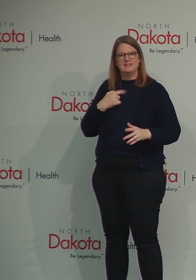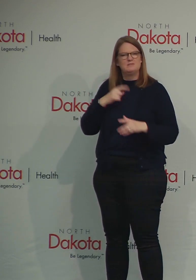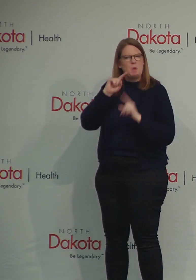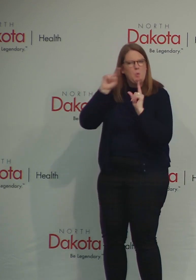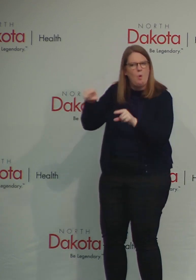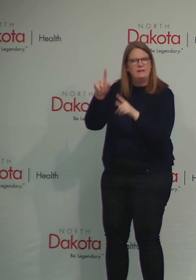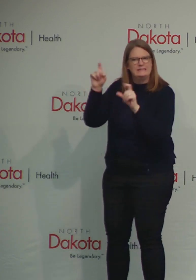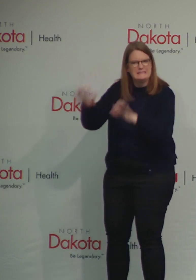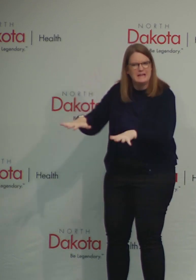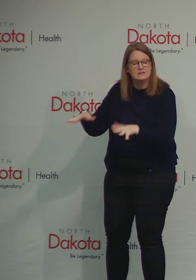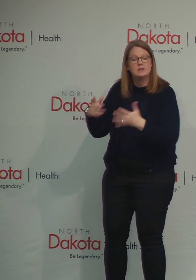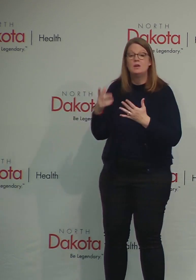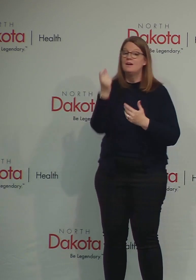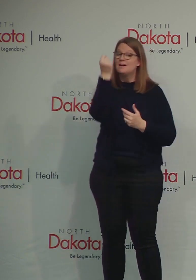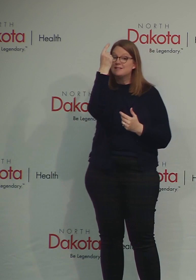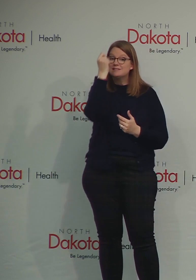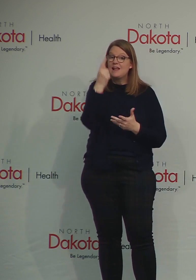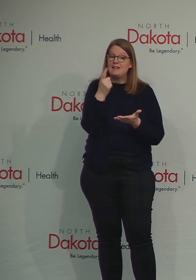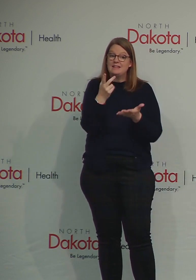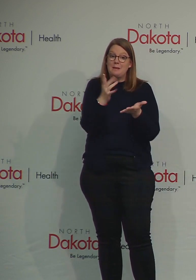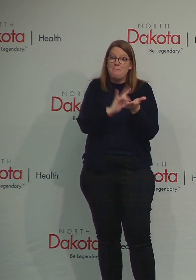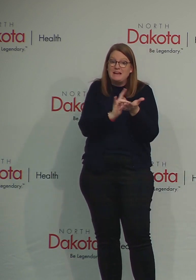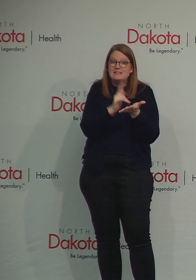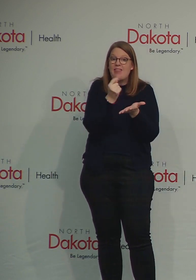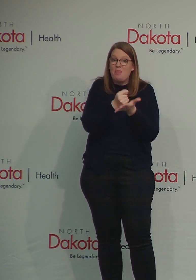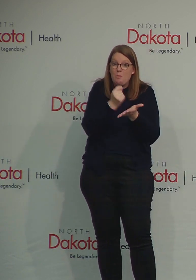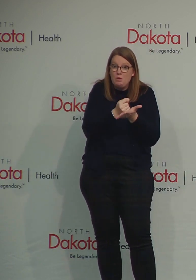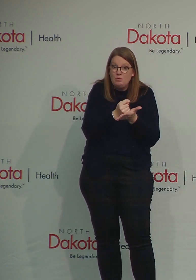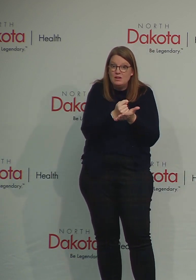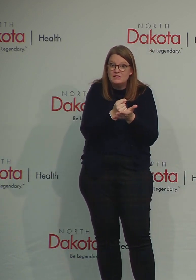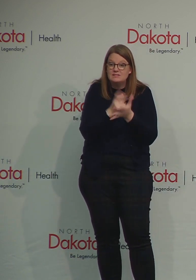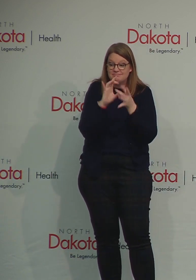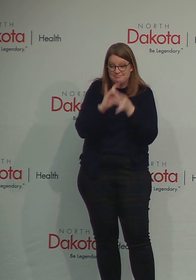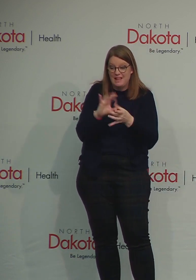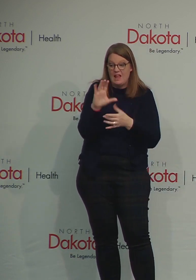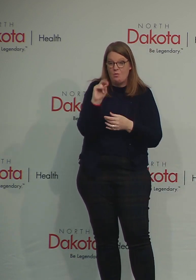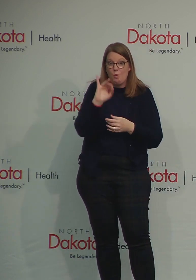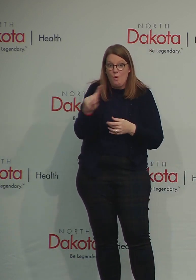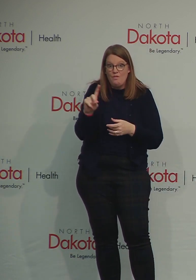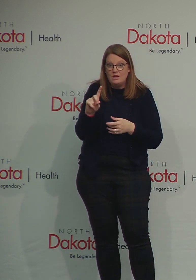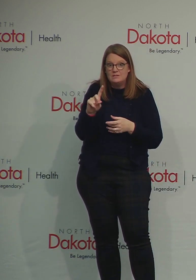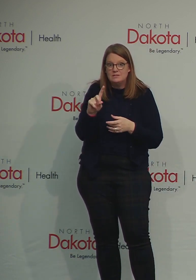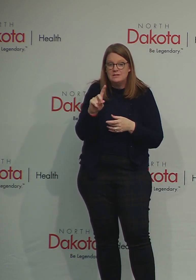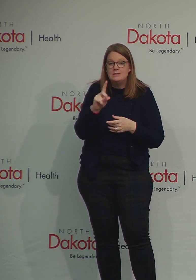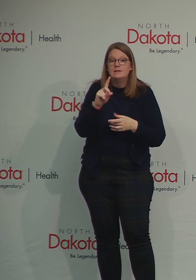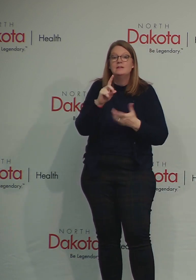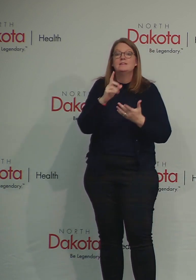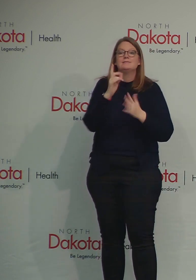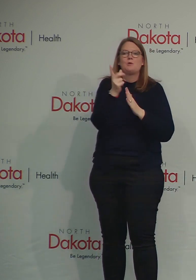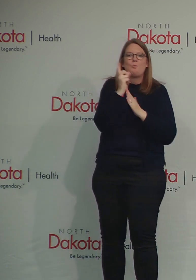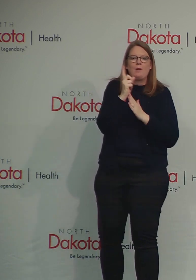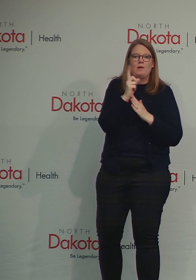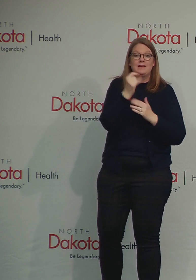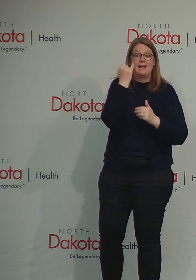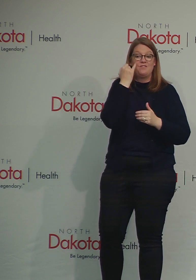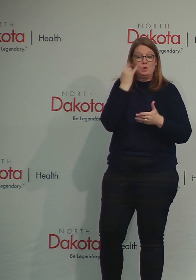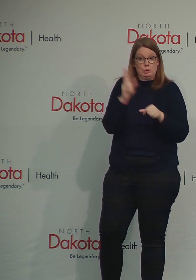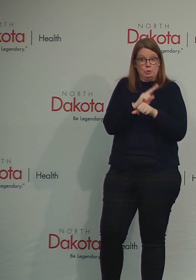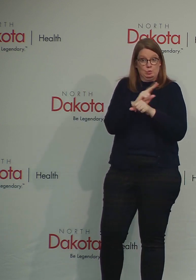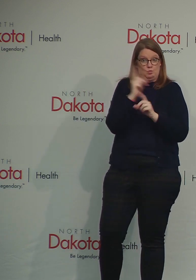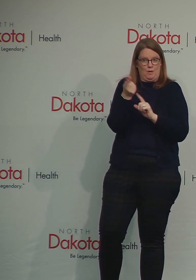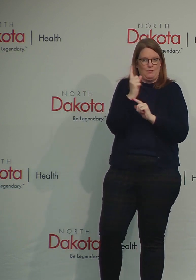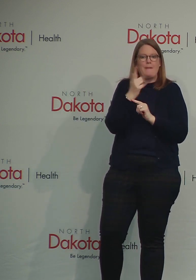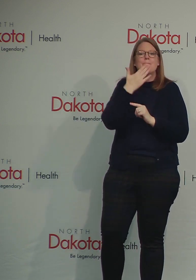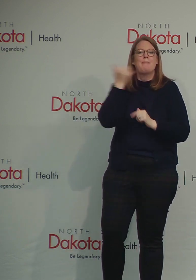of the therapeutics that have been developed for COVID work far better earlier in the infection stage. So you can save your own